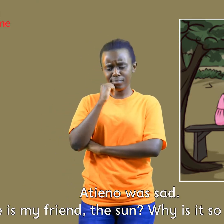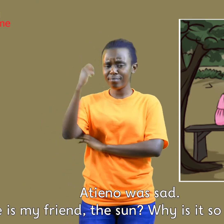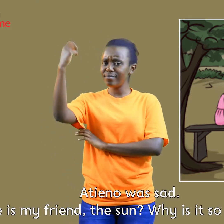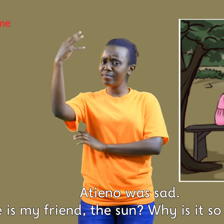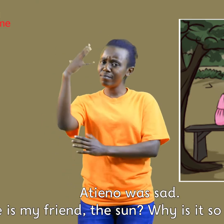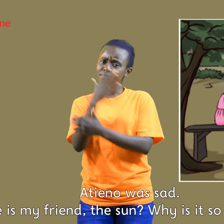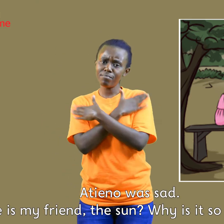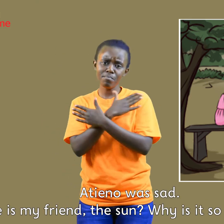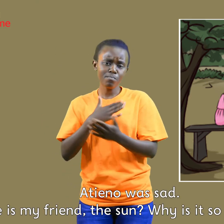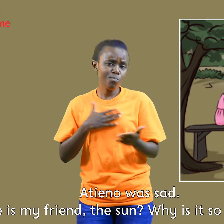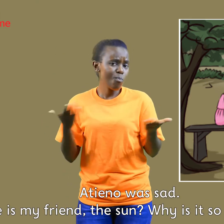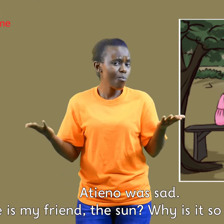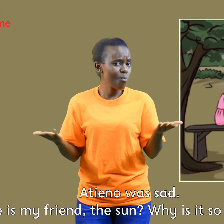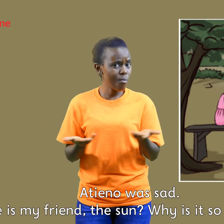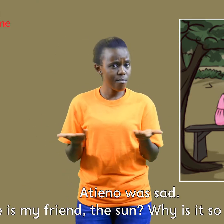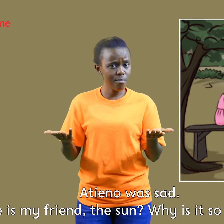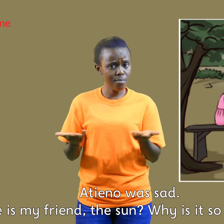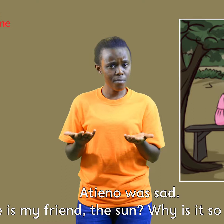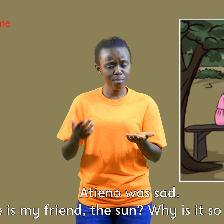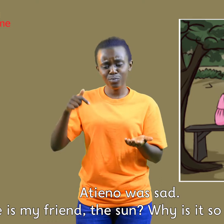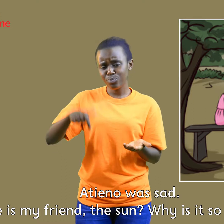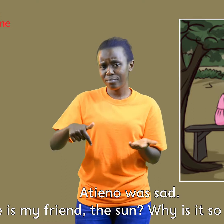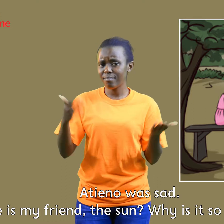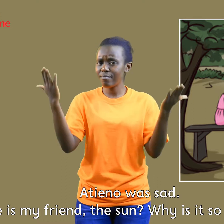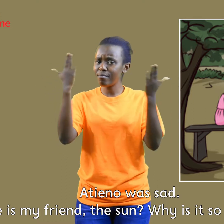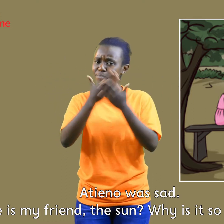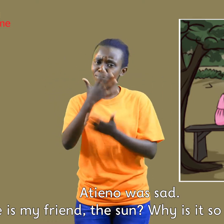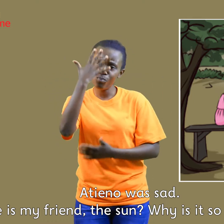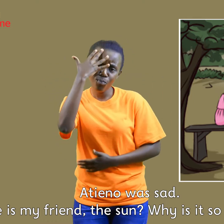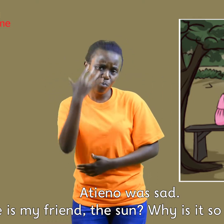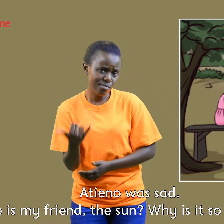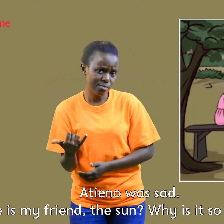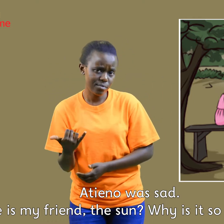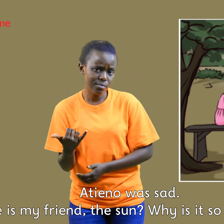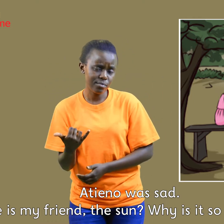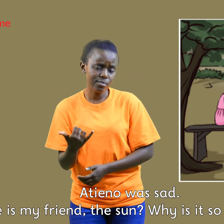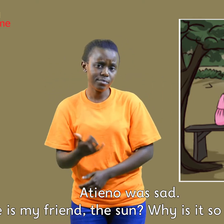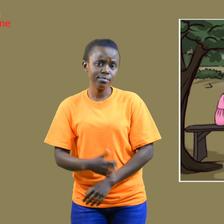Atieno was sad. "Where is my friend, the sun? Why is it so dark today?"